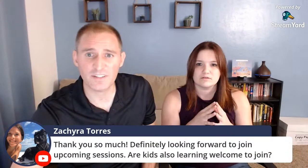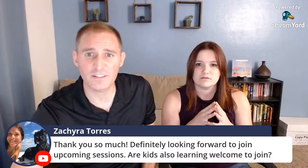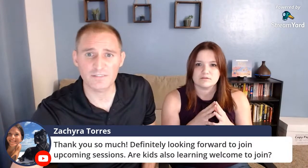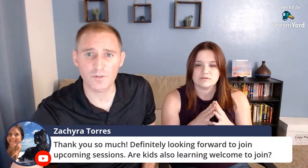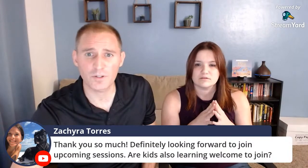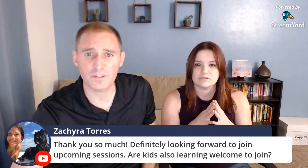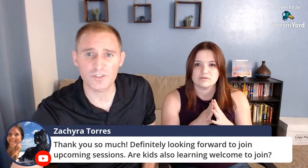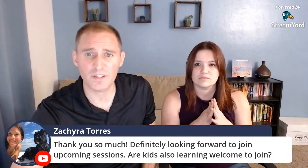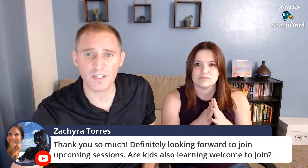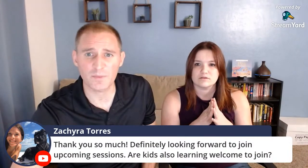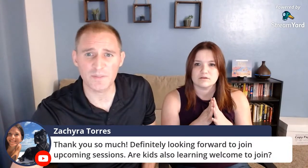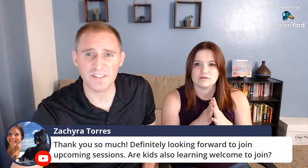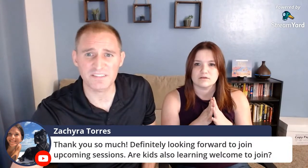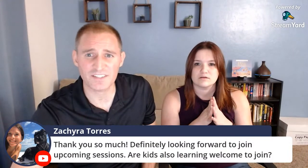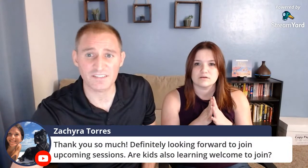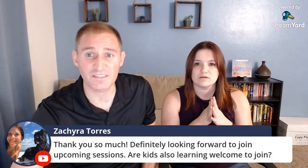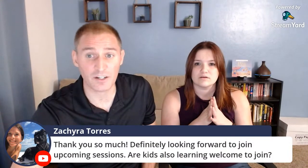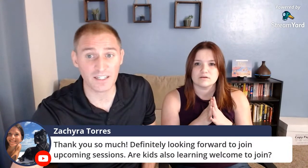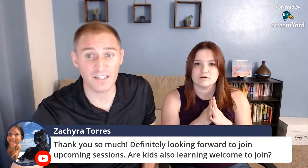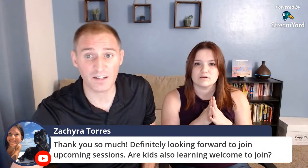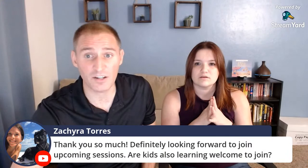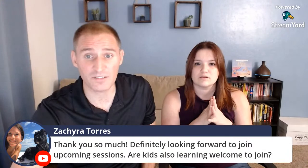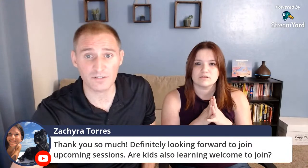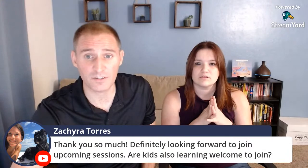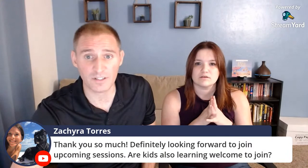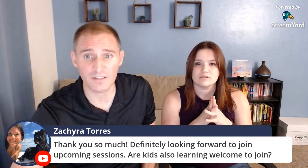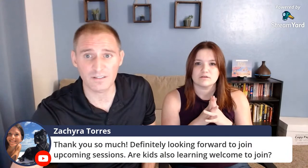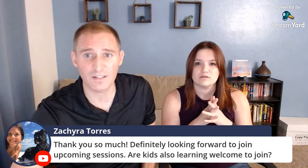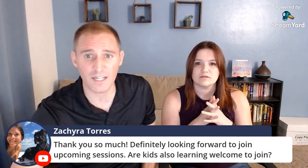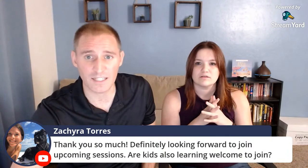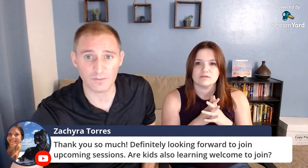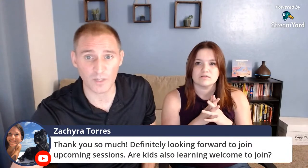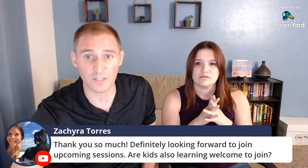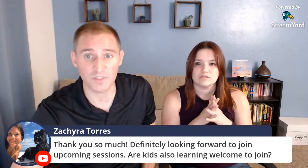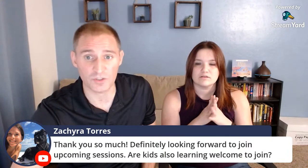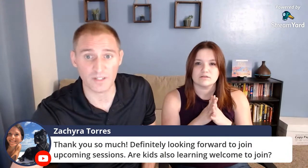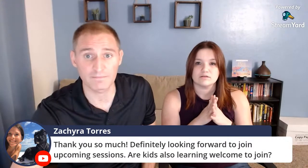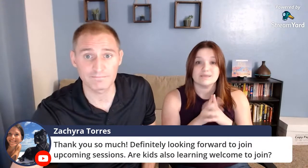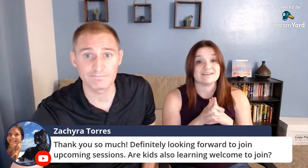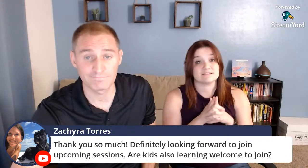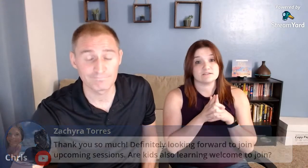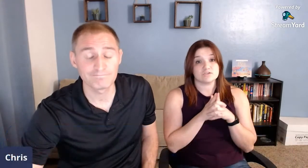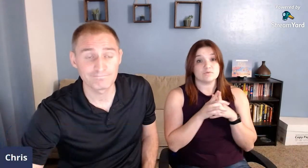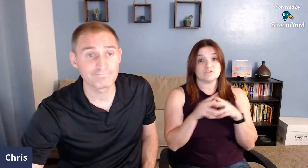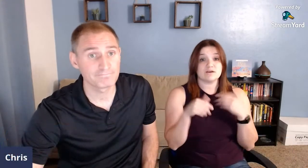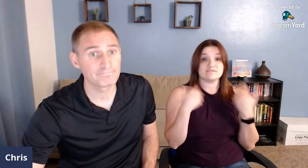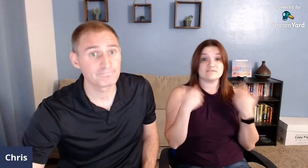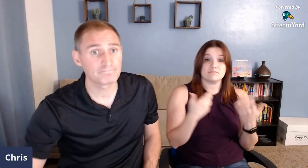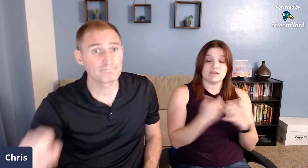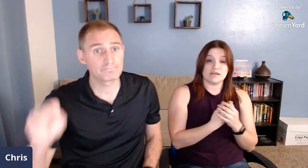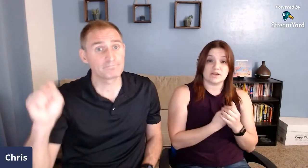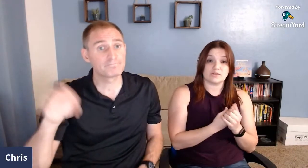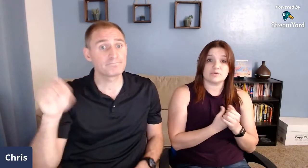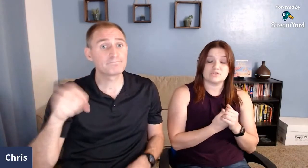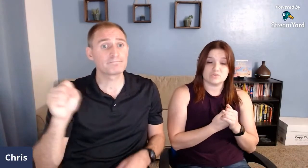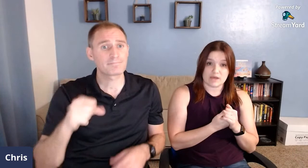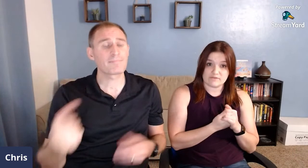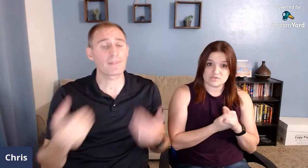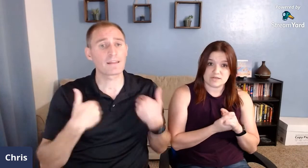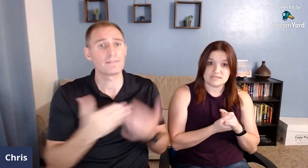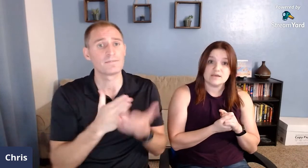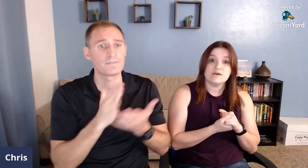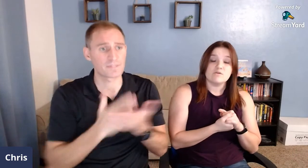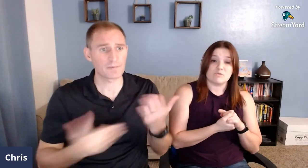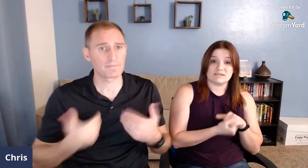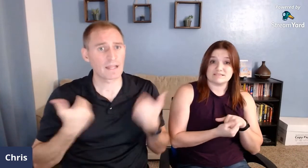much. Definitely looking forward to join upcoming sessions. Are kids also learning? Welcome to join. Yes. So we do have some younger ones who